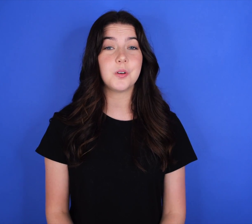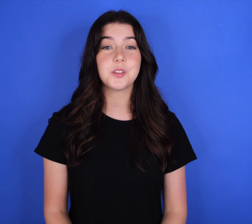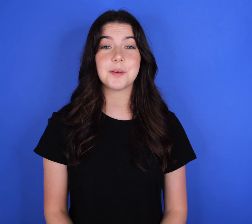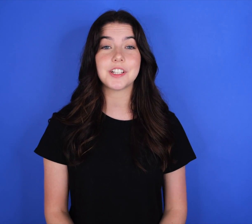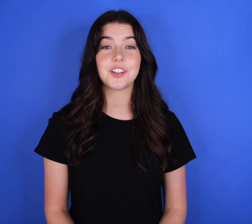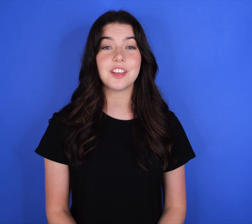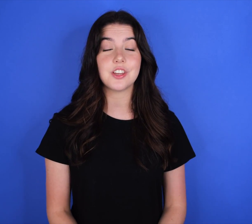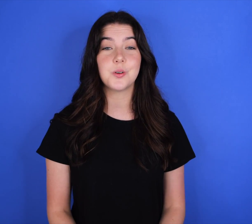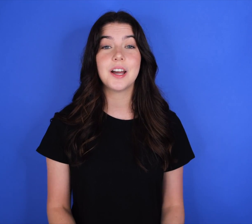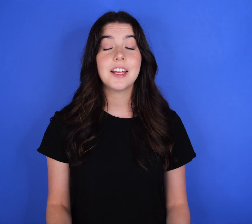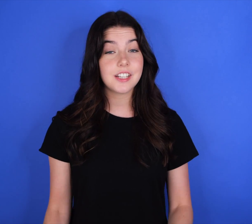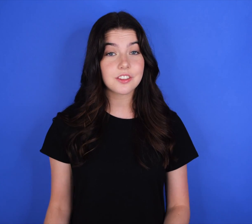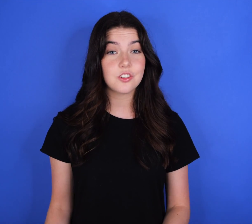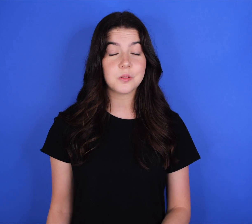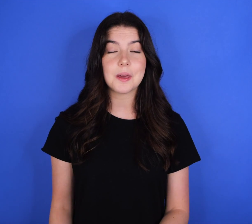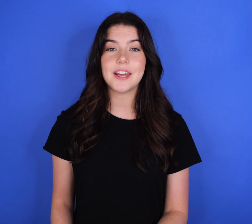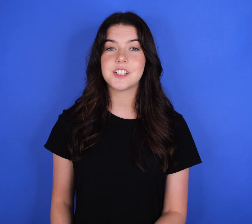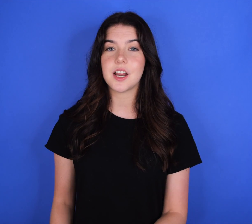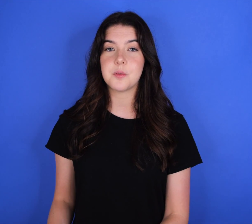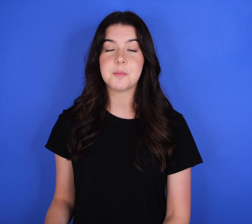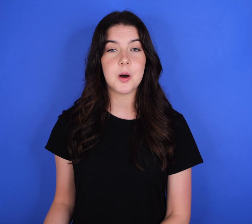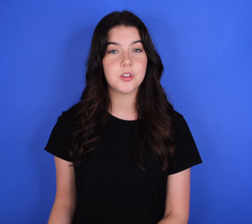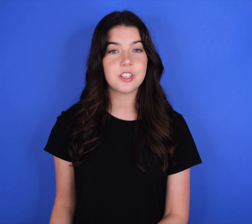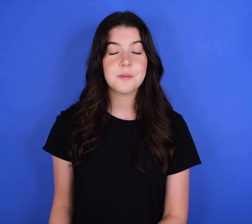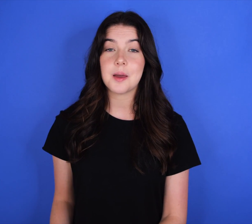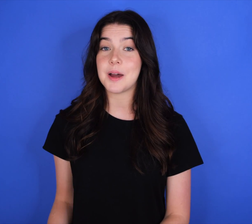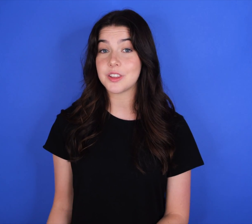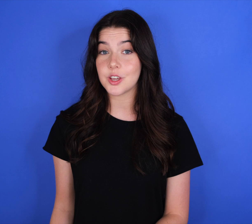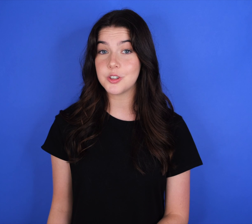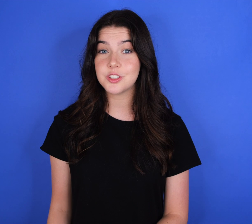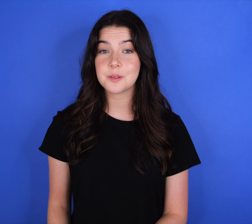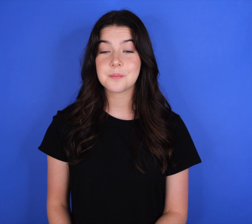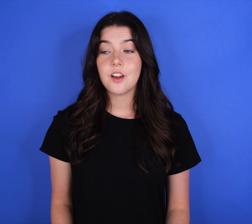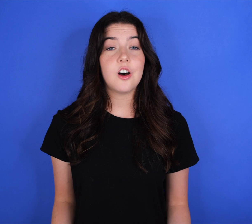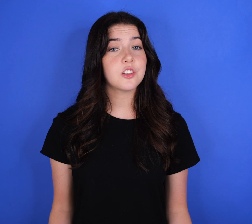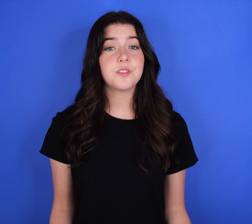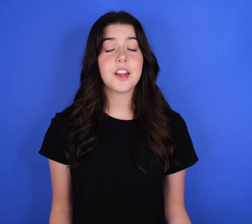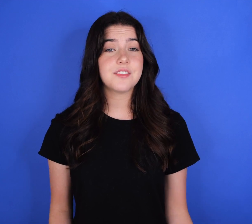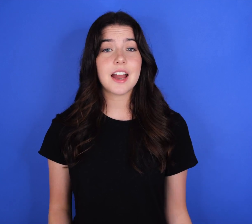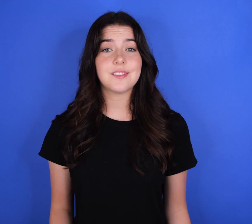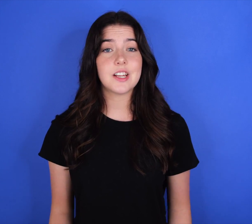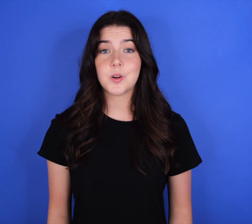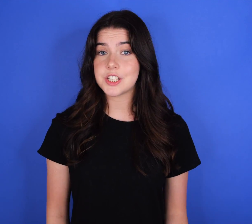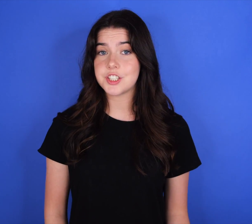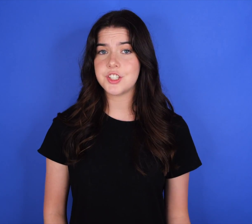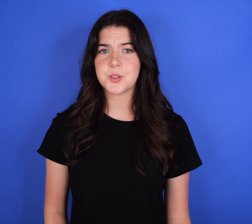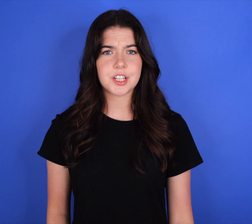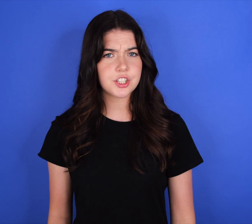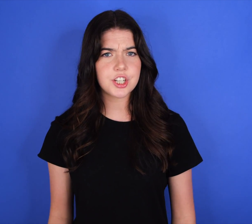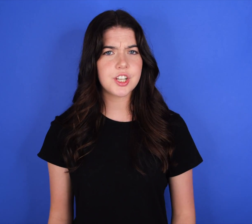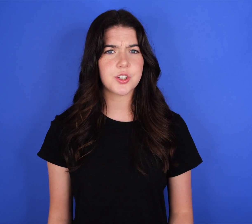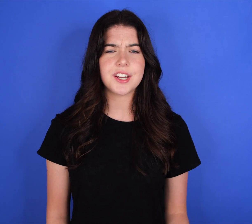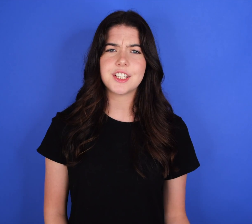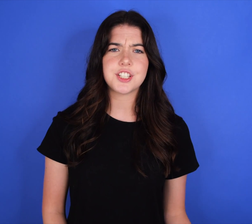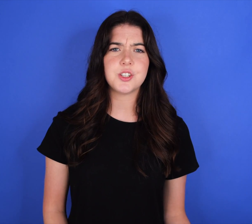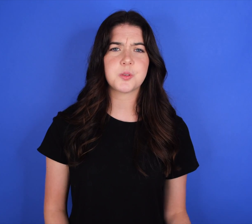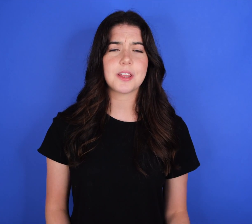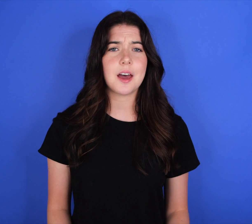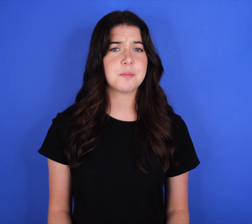So make sure that you check the news page and I will post about those. Also, if you ever have any questions or concerns or issues with uploading